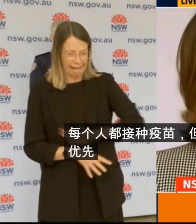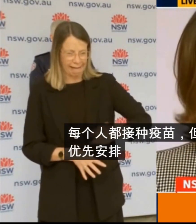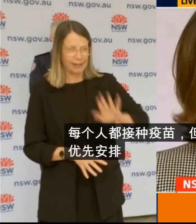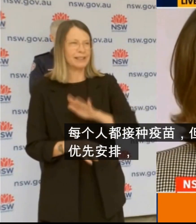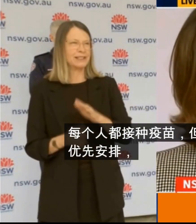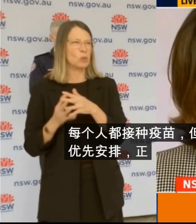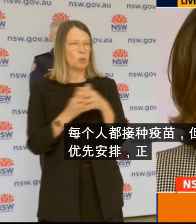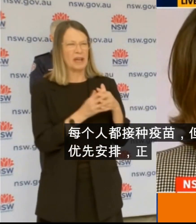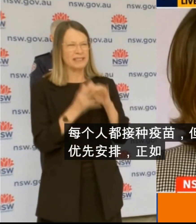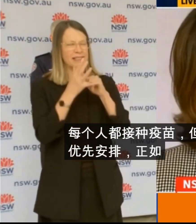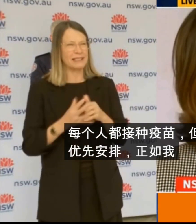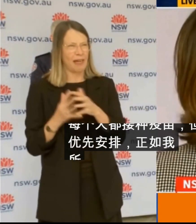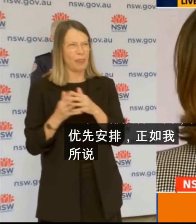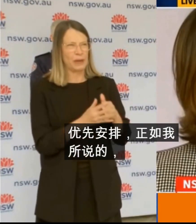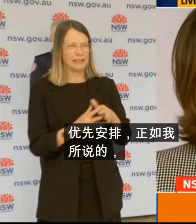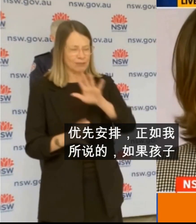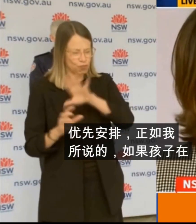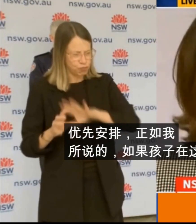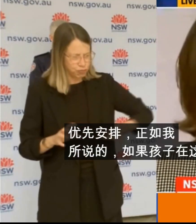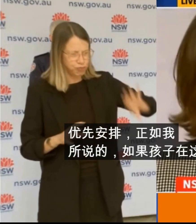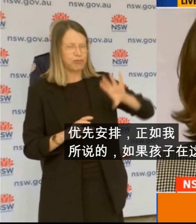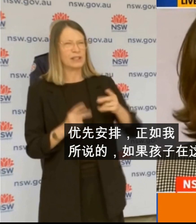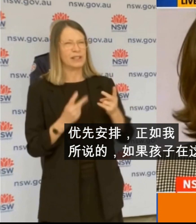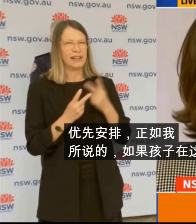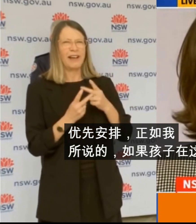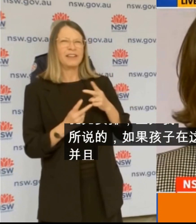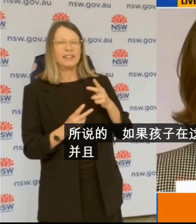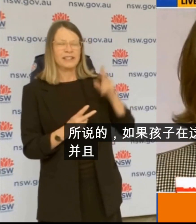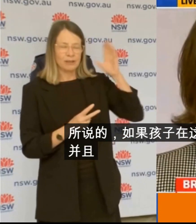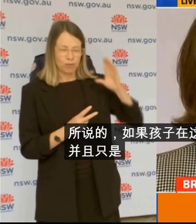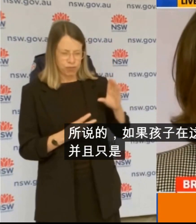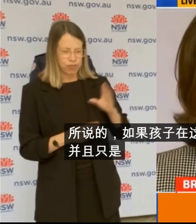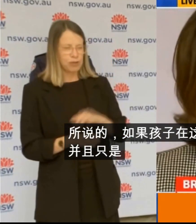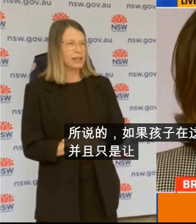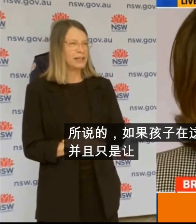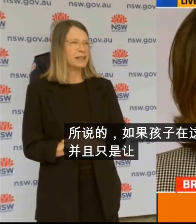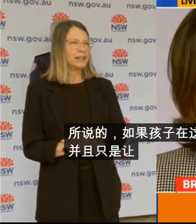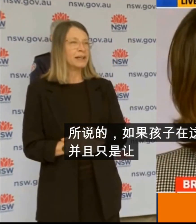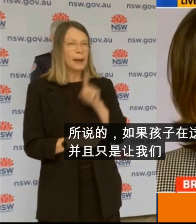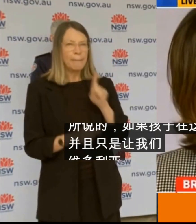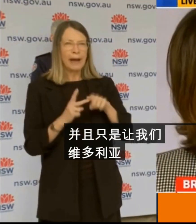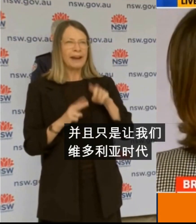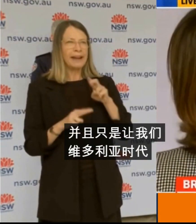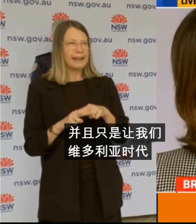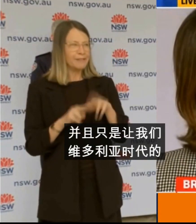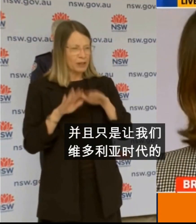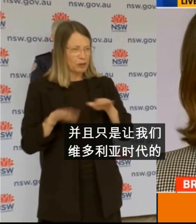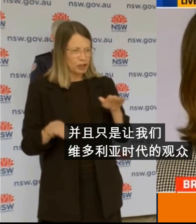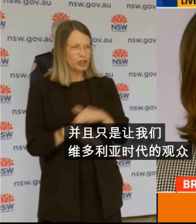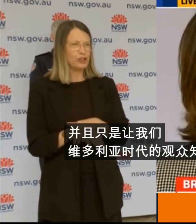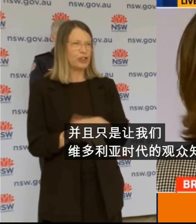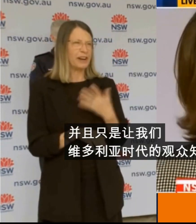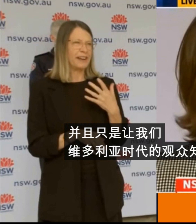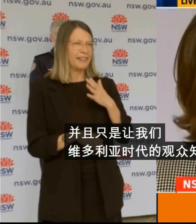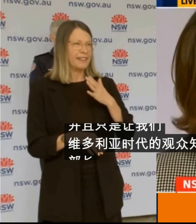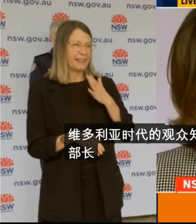are priority arrangements in place. And as I said, if children are eligible in those age ranges... And just letting our Victorian viewers